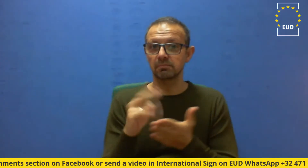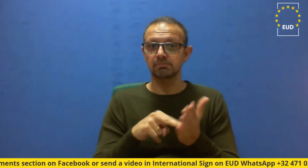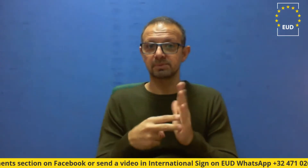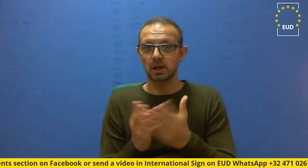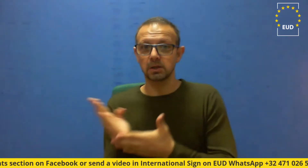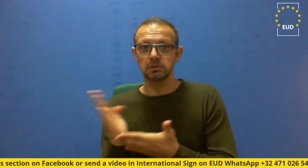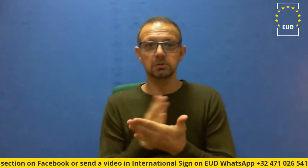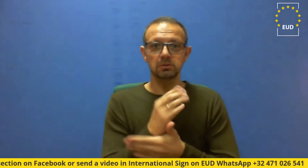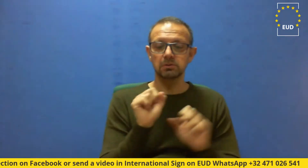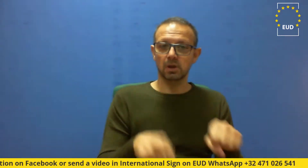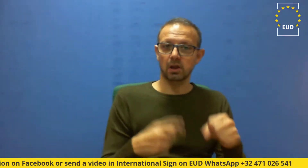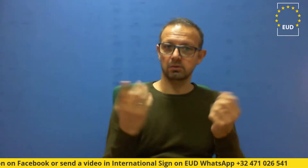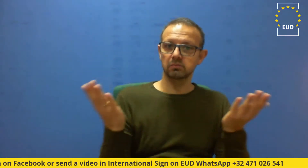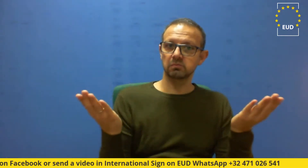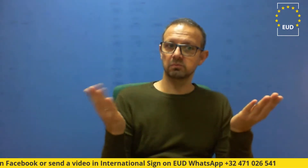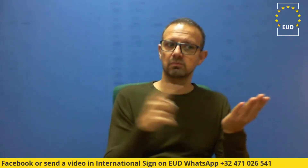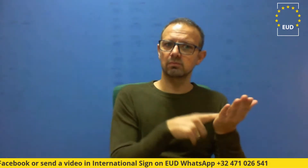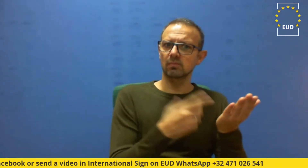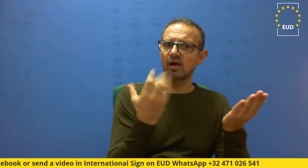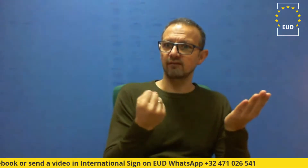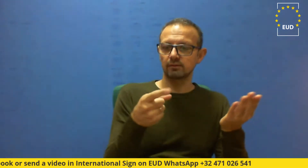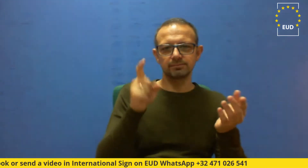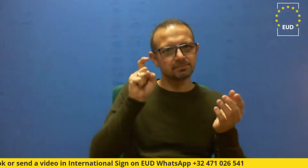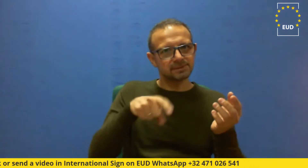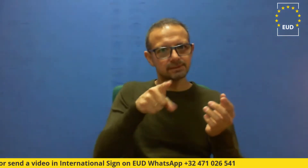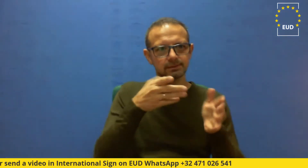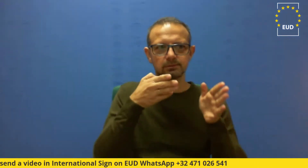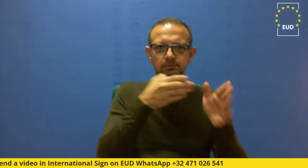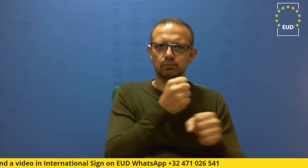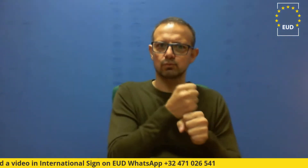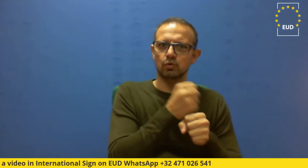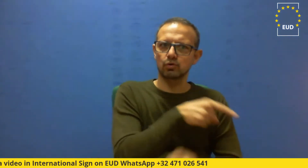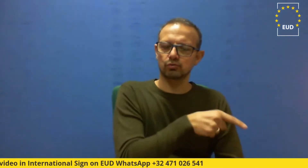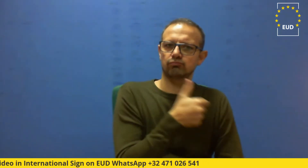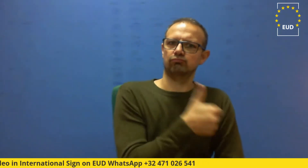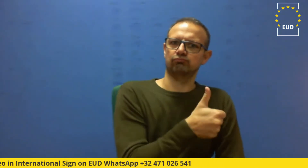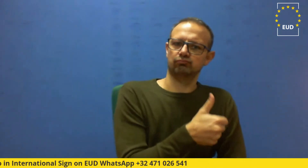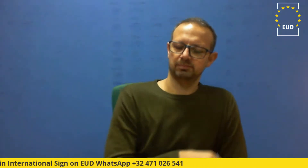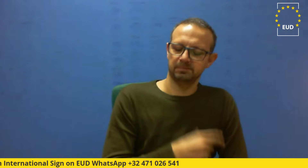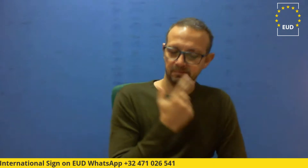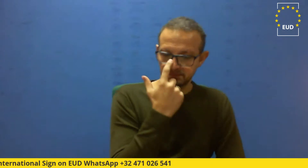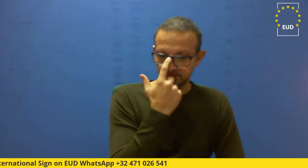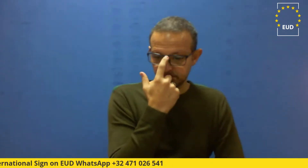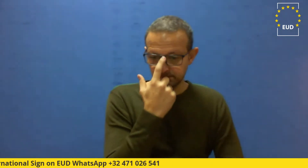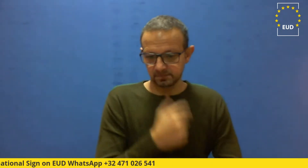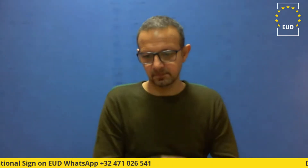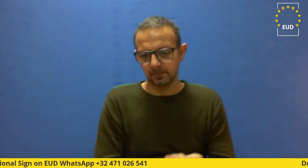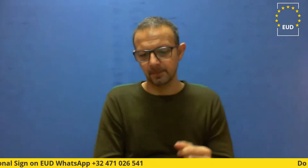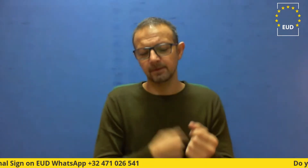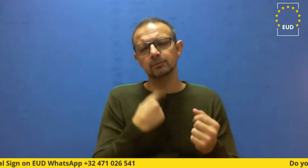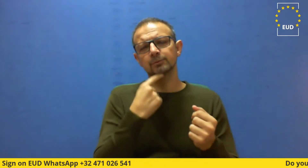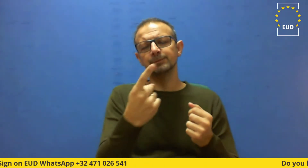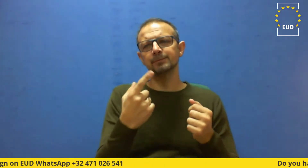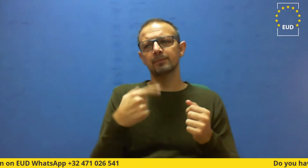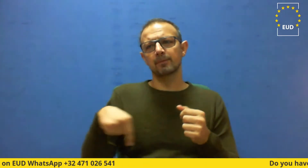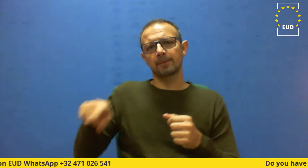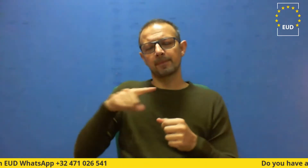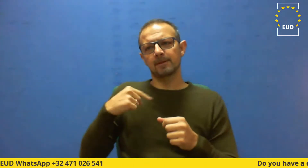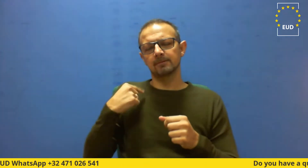interpreter is disturbing or it's too much in view. So we've had to work with the broadcasters to make sure where